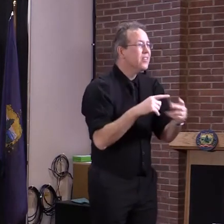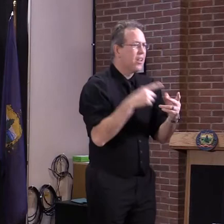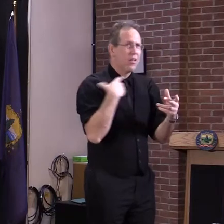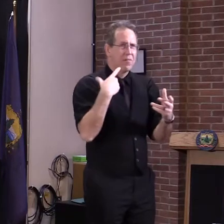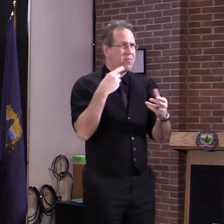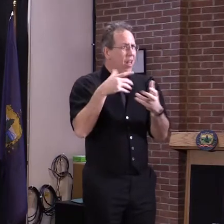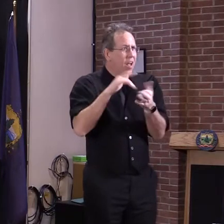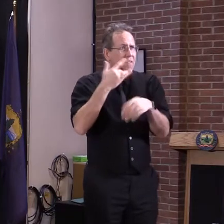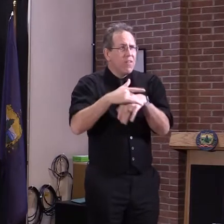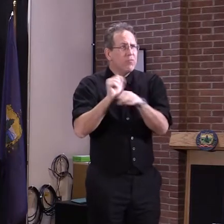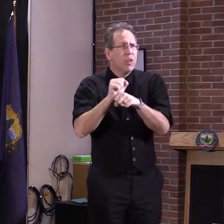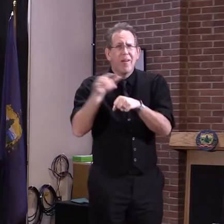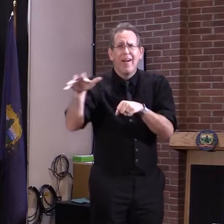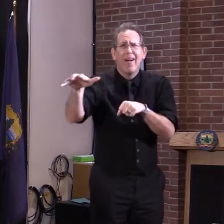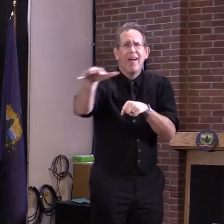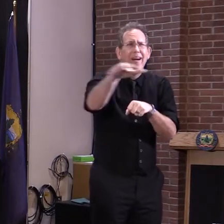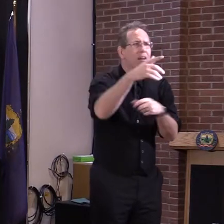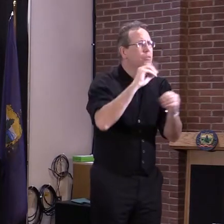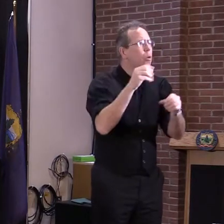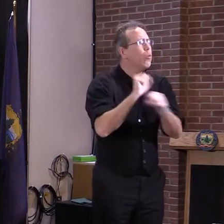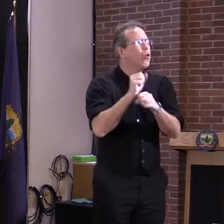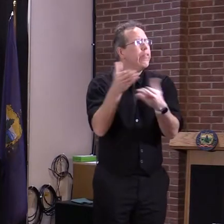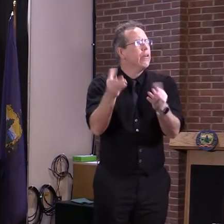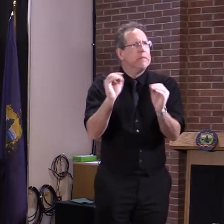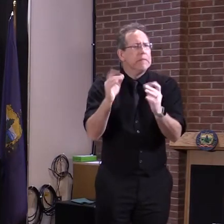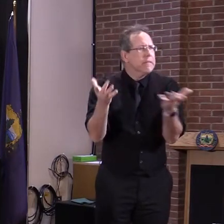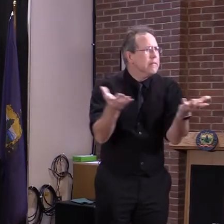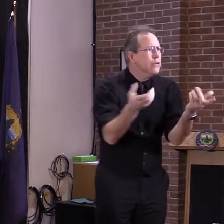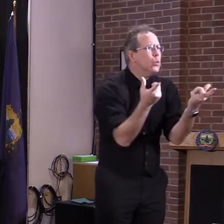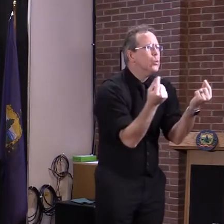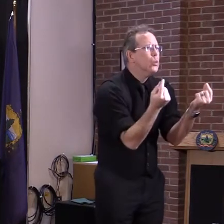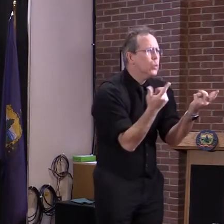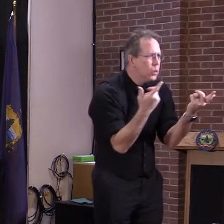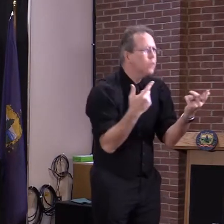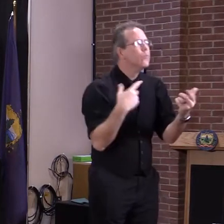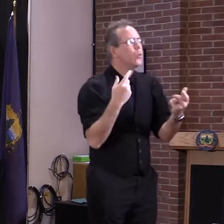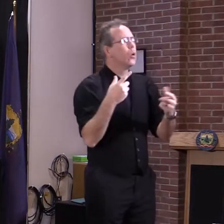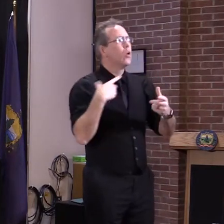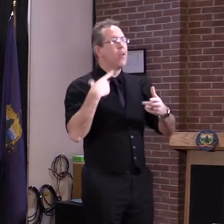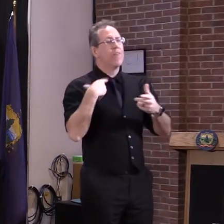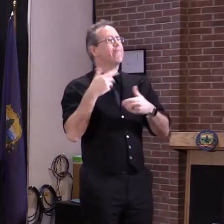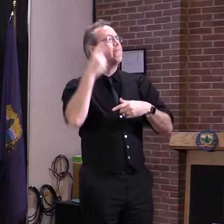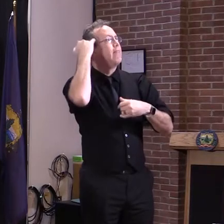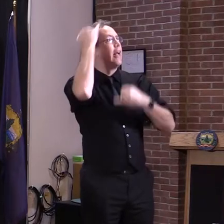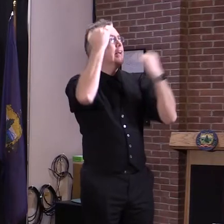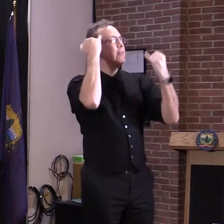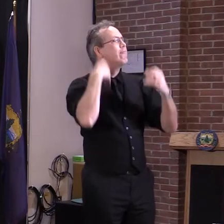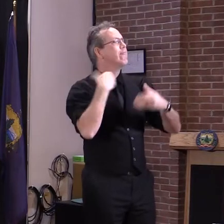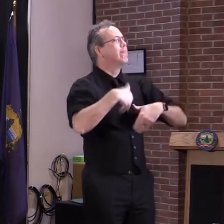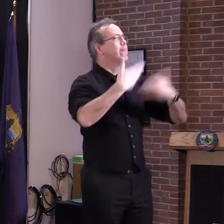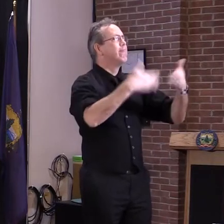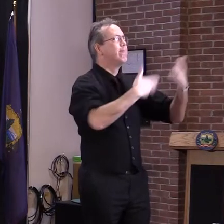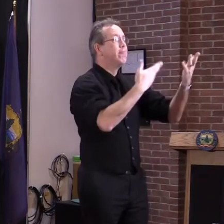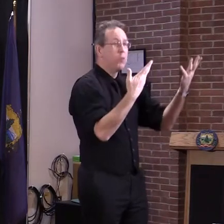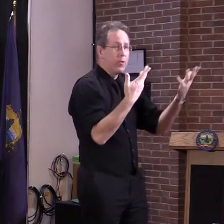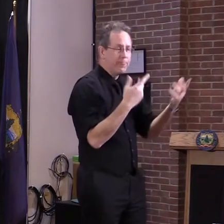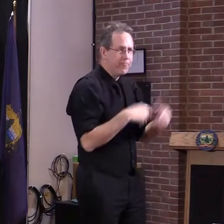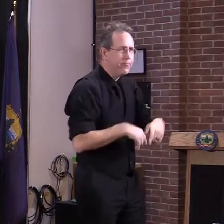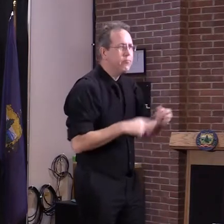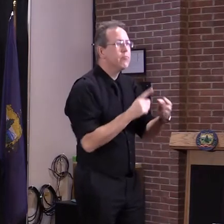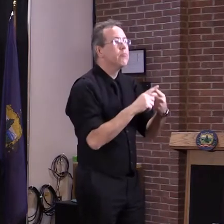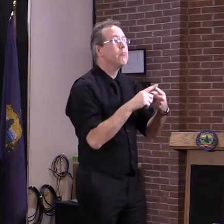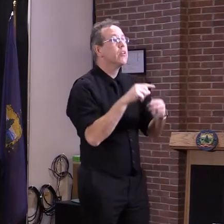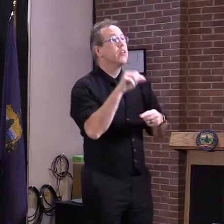why I proposed several initiatives this year to make a real difference. First, my budget includes $10 million to